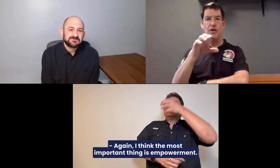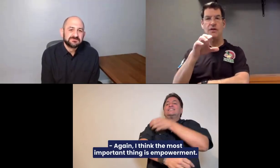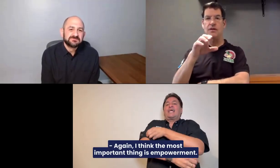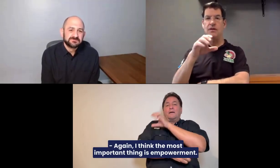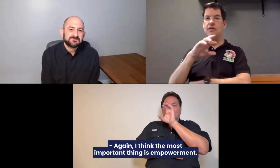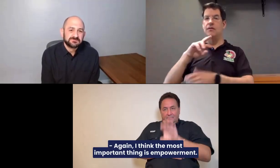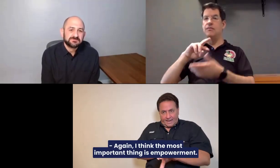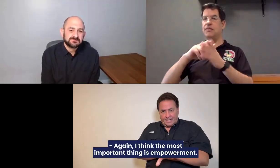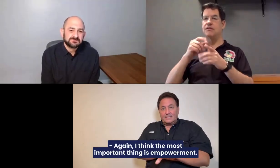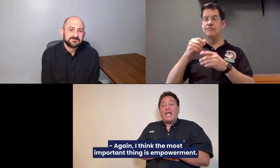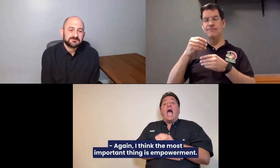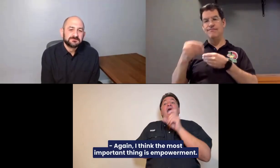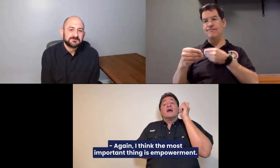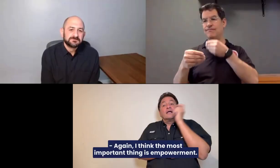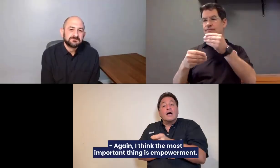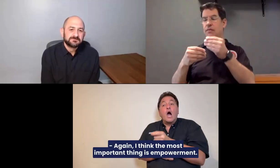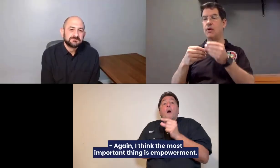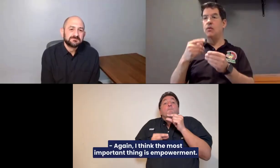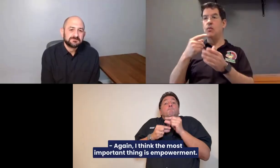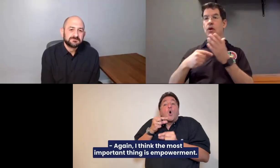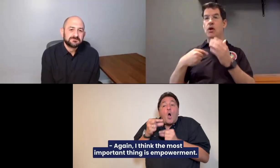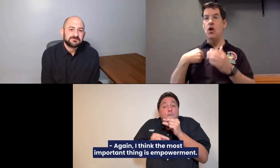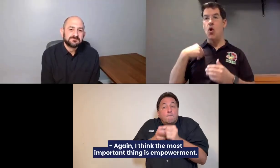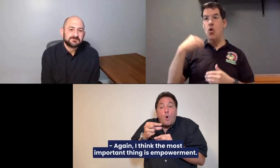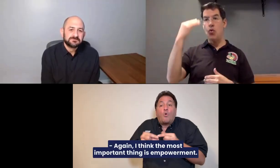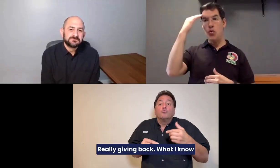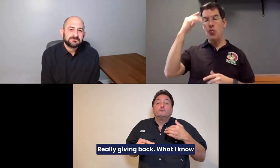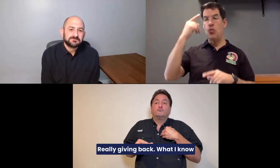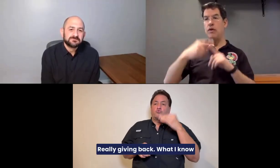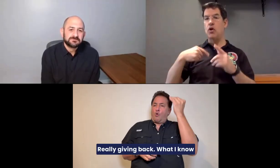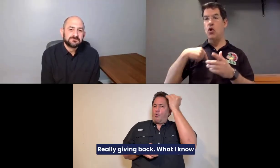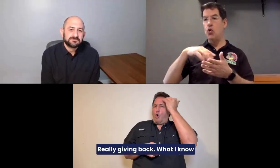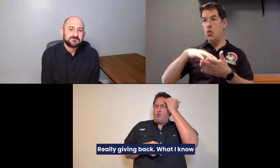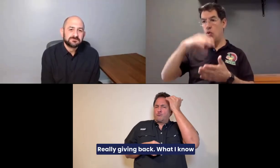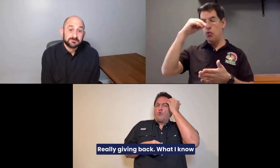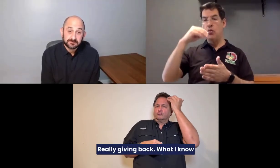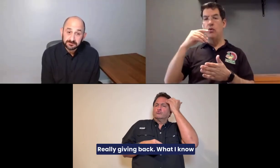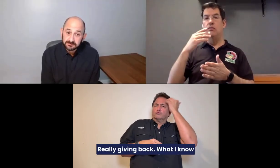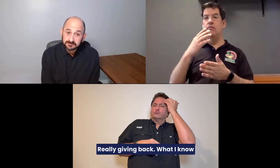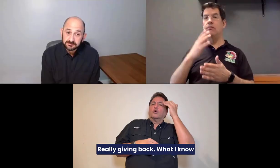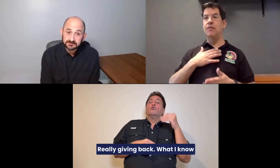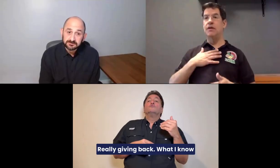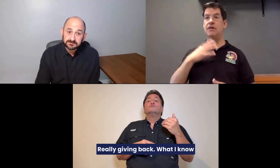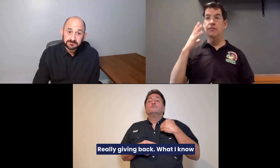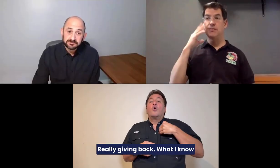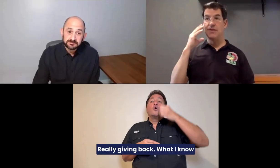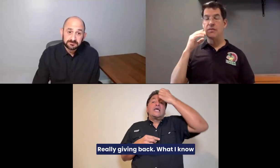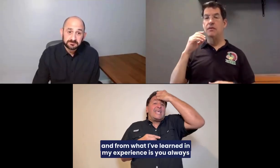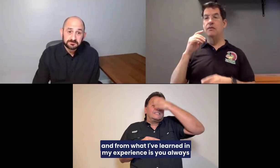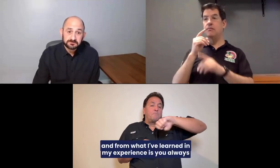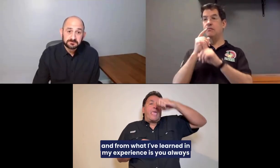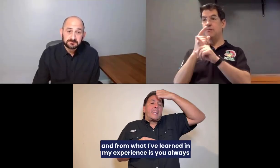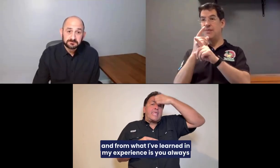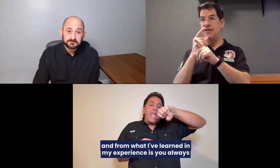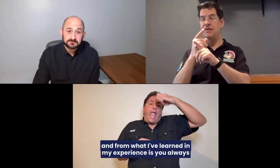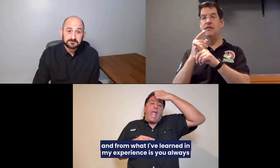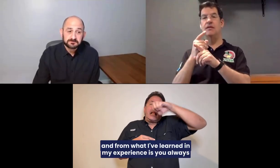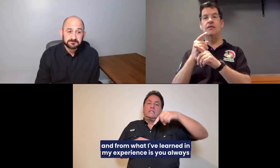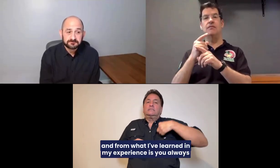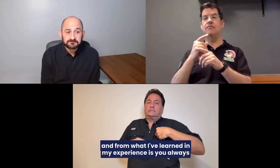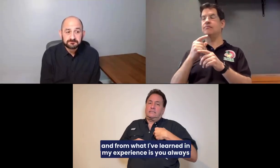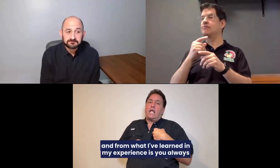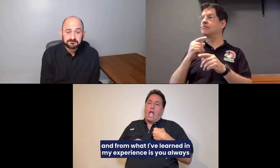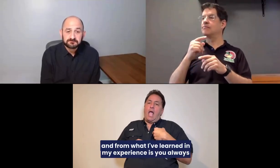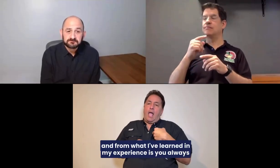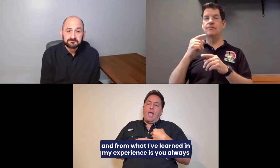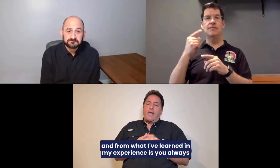Again, I think the most important thing is empowerment, really giving back. What I know, and from what I've learned in